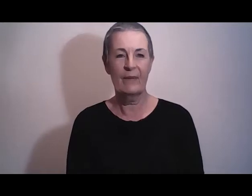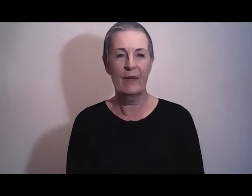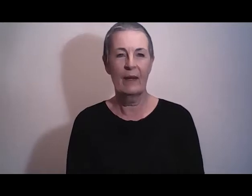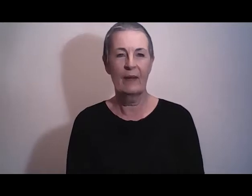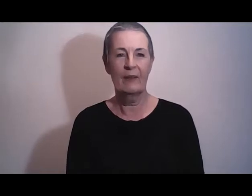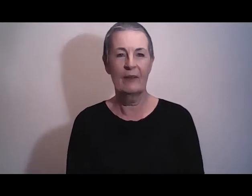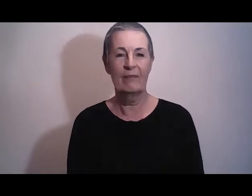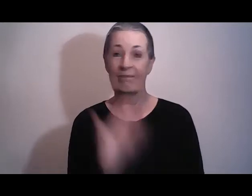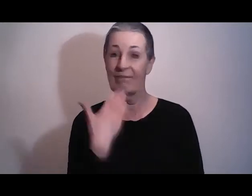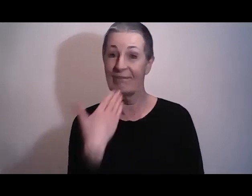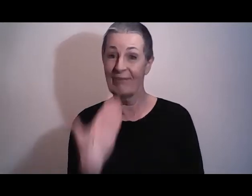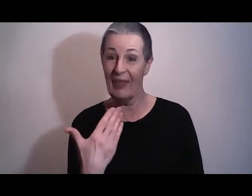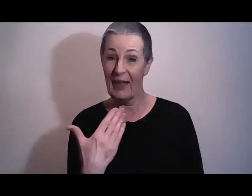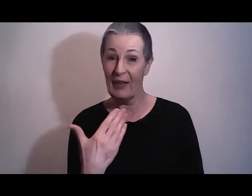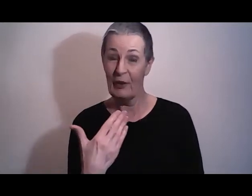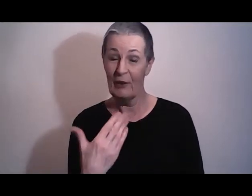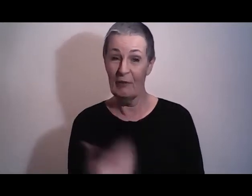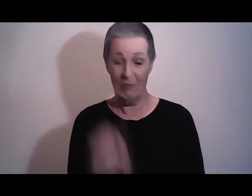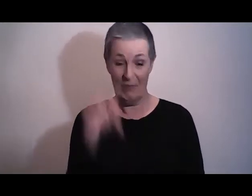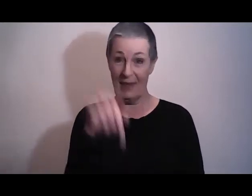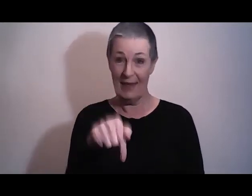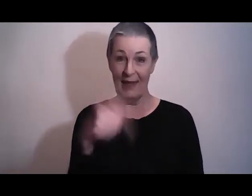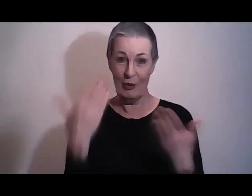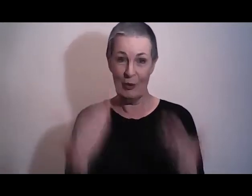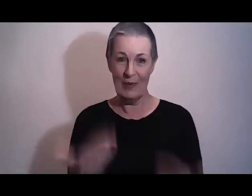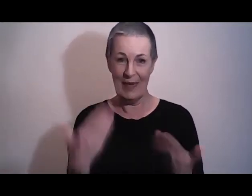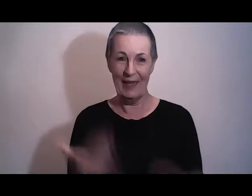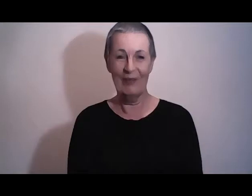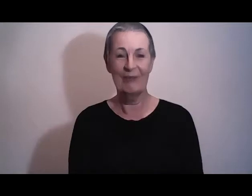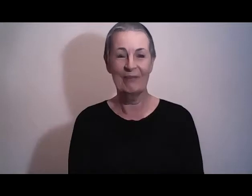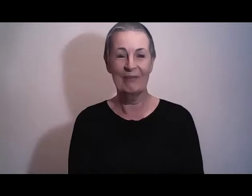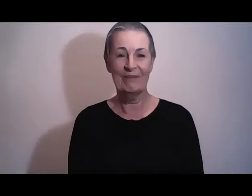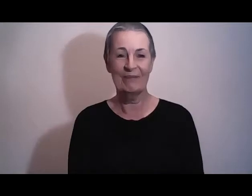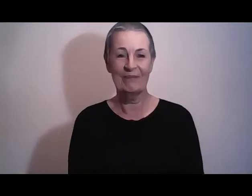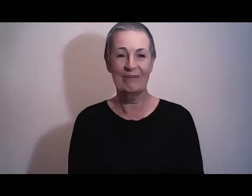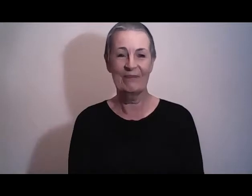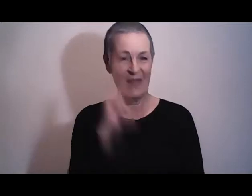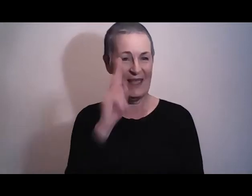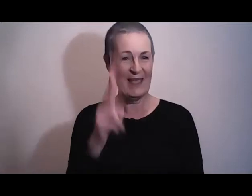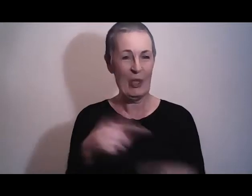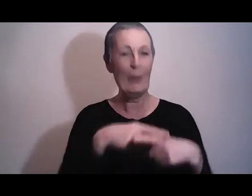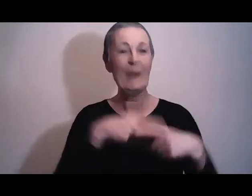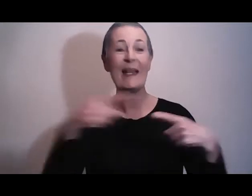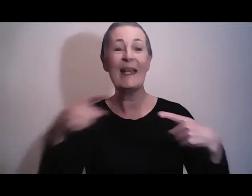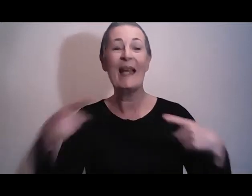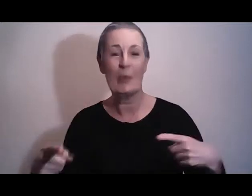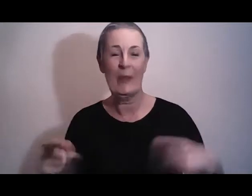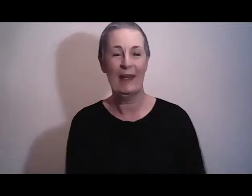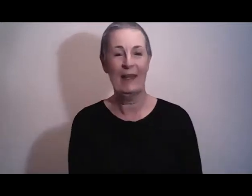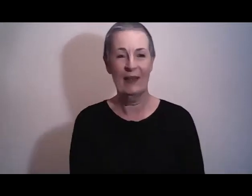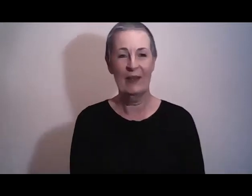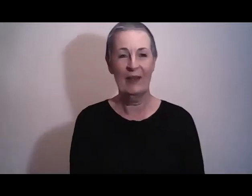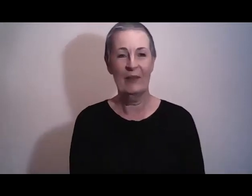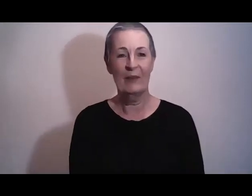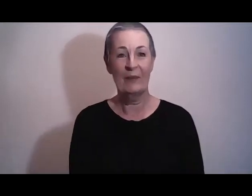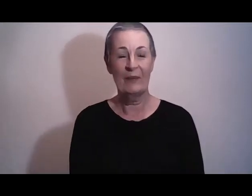Thank you very much for joining me today. And I look forward to seeing you next week. And then